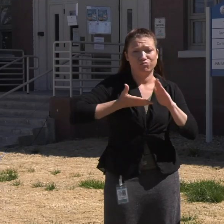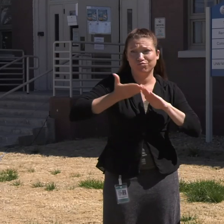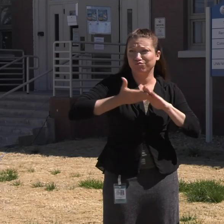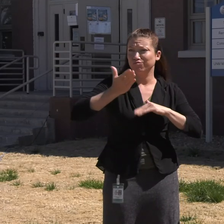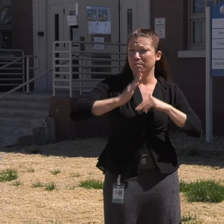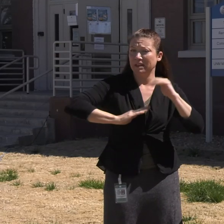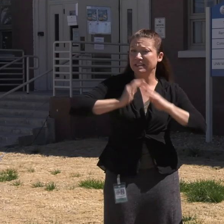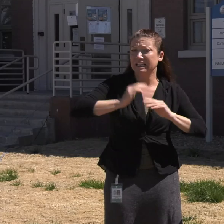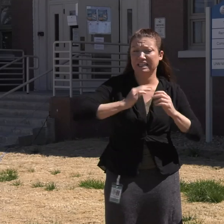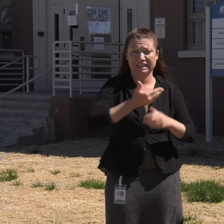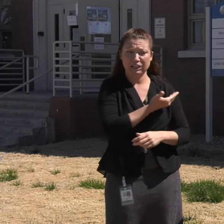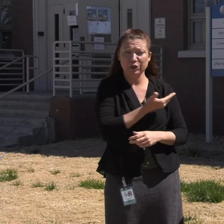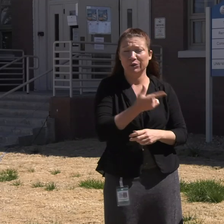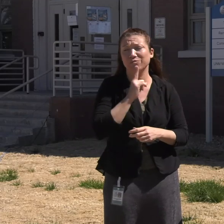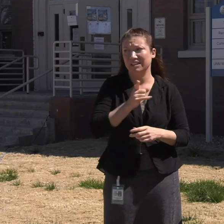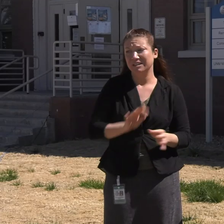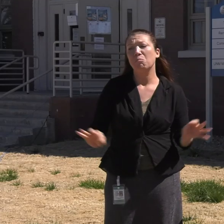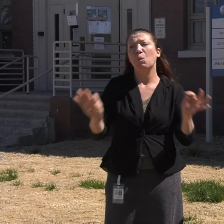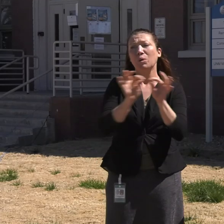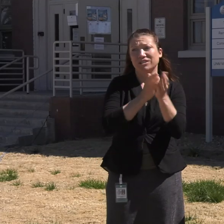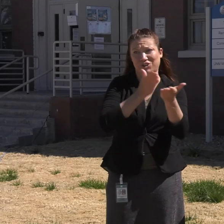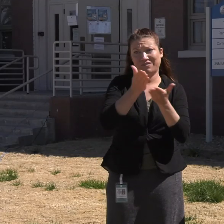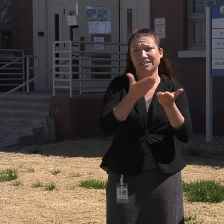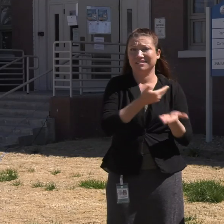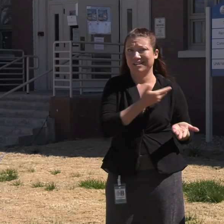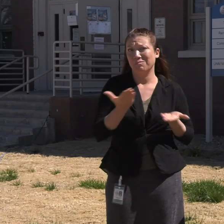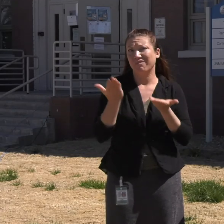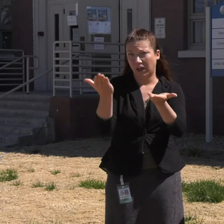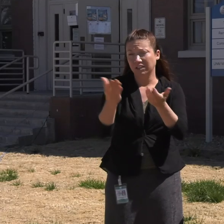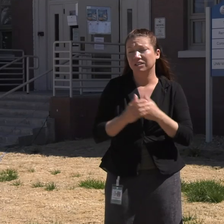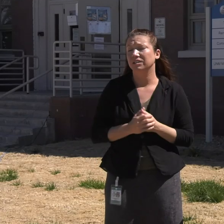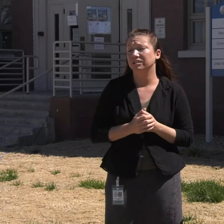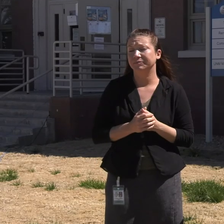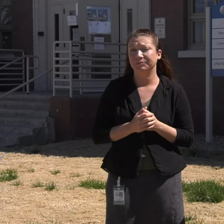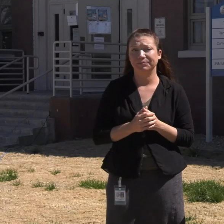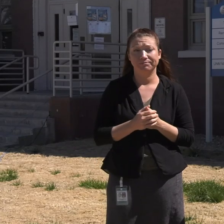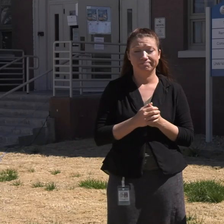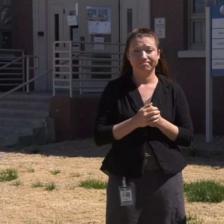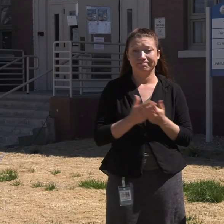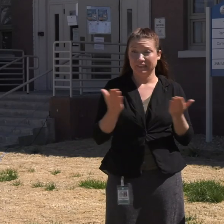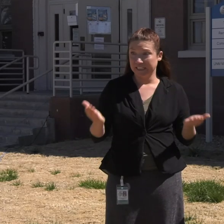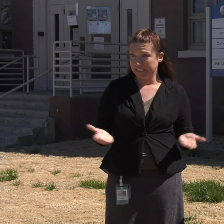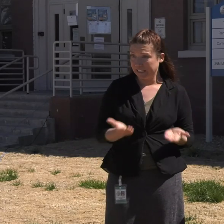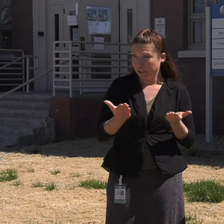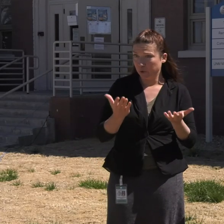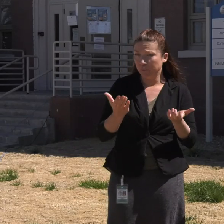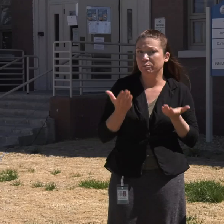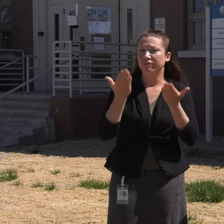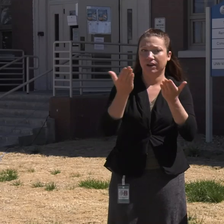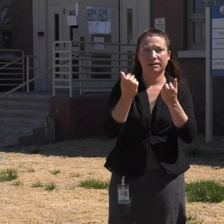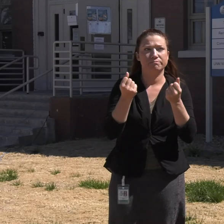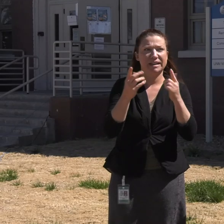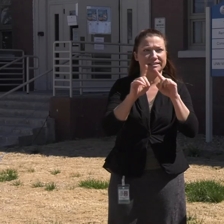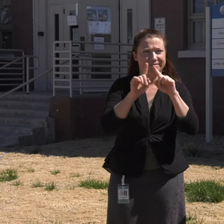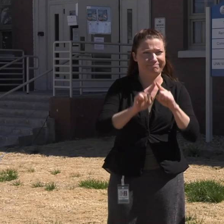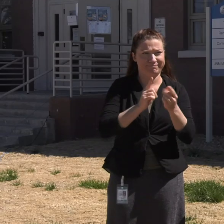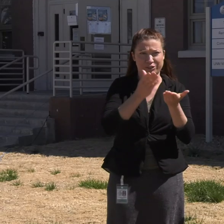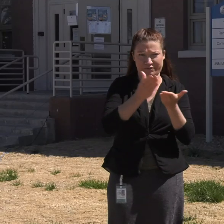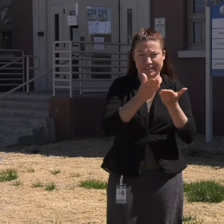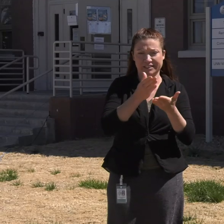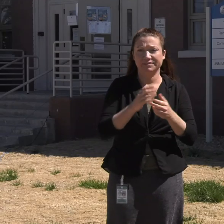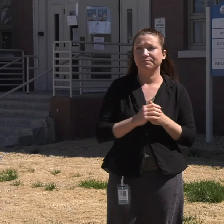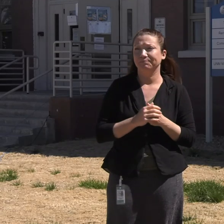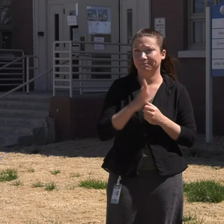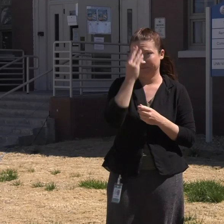crucial services out of these centers. So we provide various services here, and I want to kind of go over the guidelines for those. One,